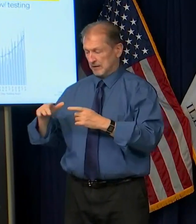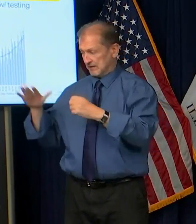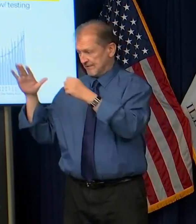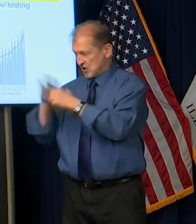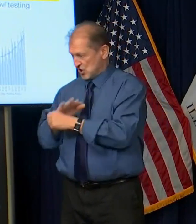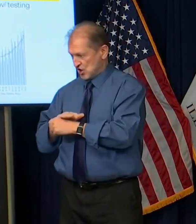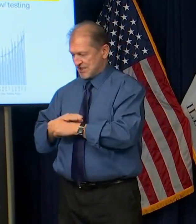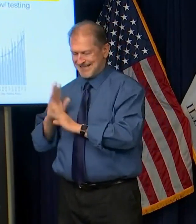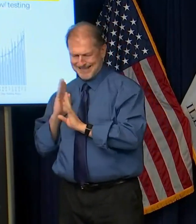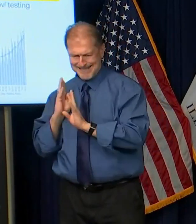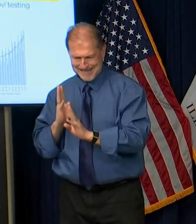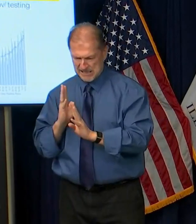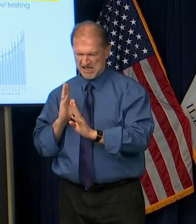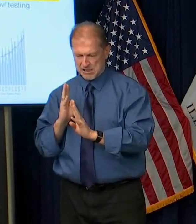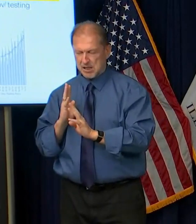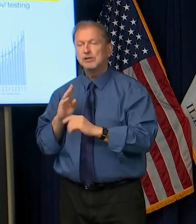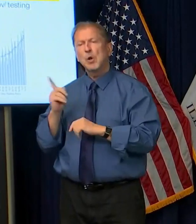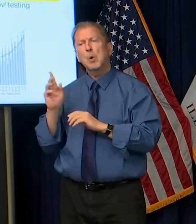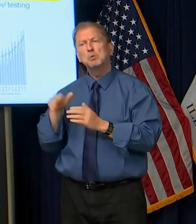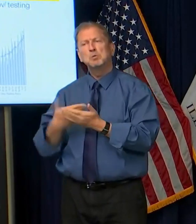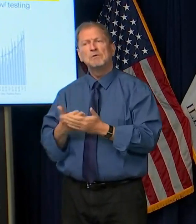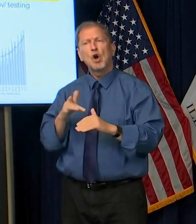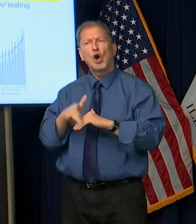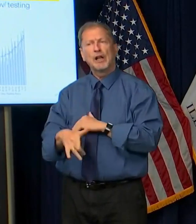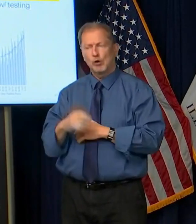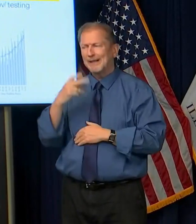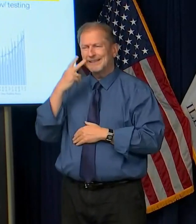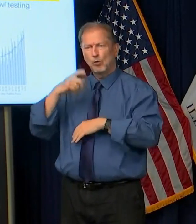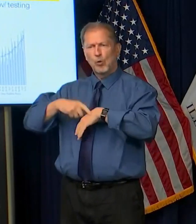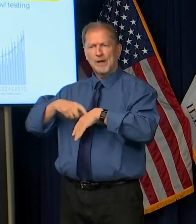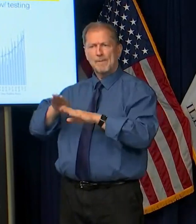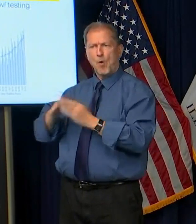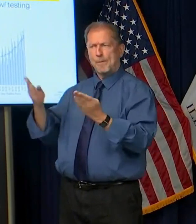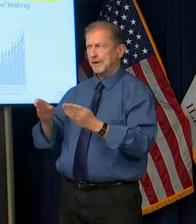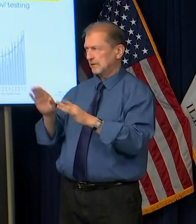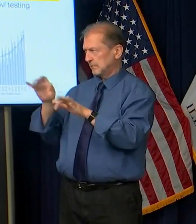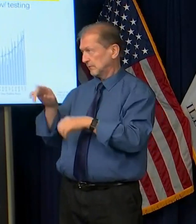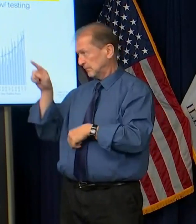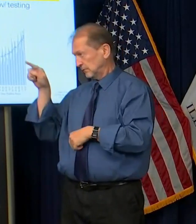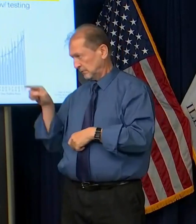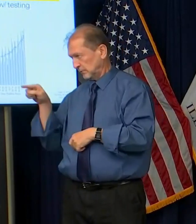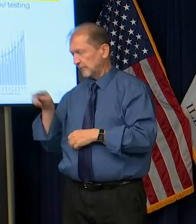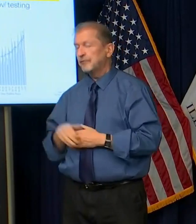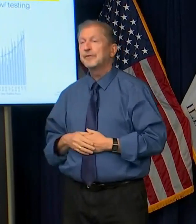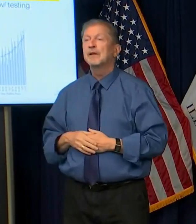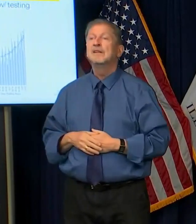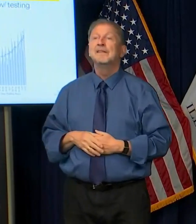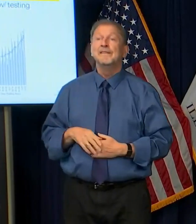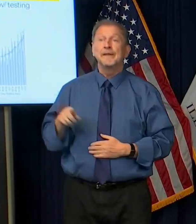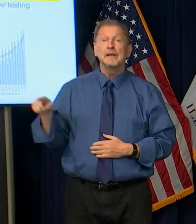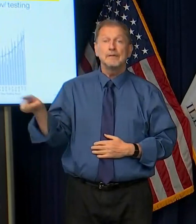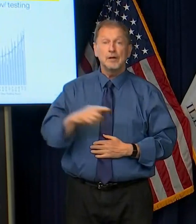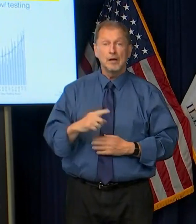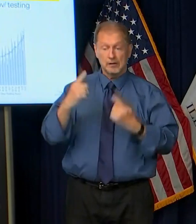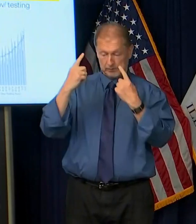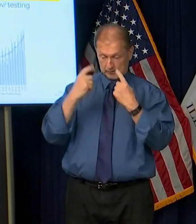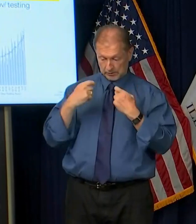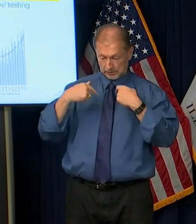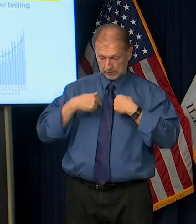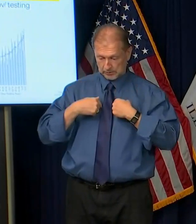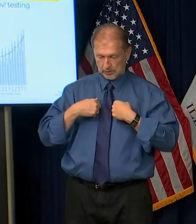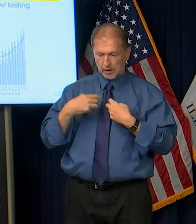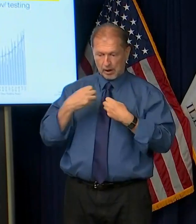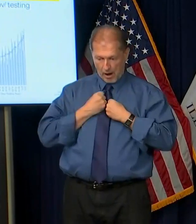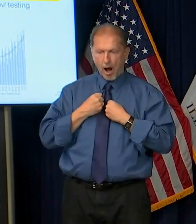can. Please use our testing resources. The earlier you test, the more likely you can limit the spread of the